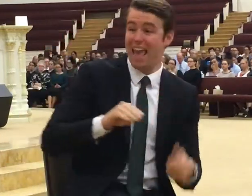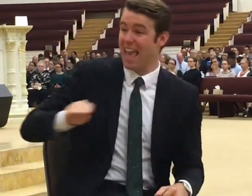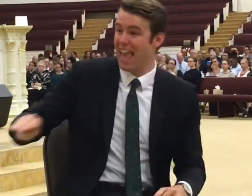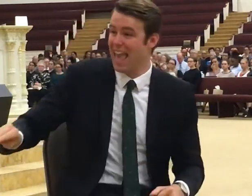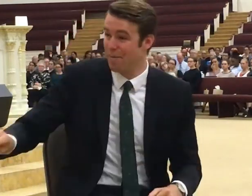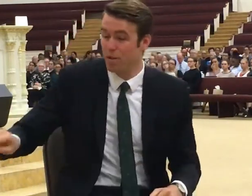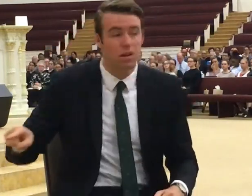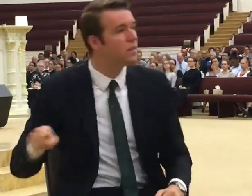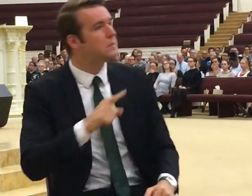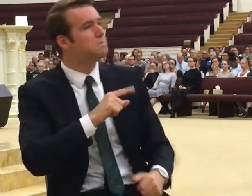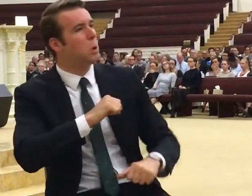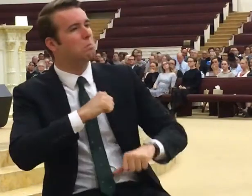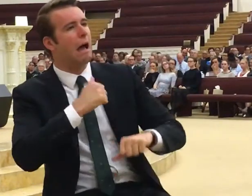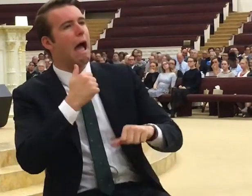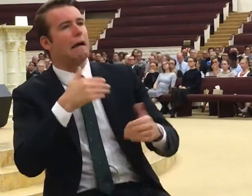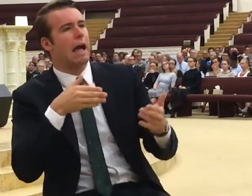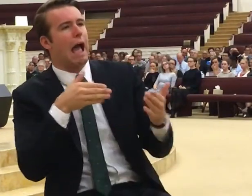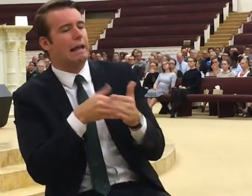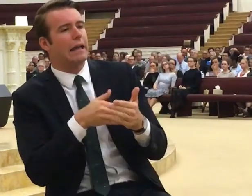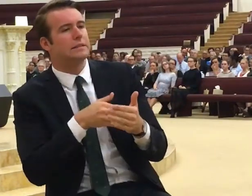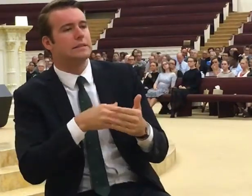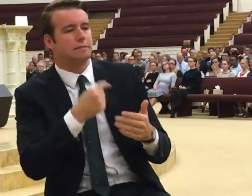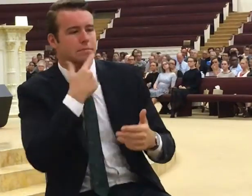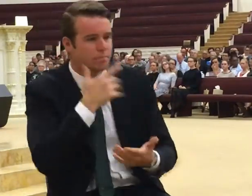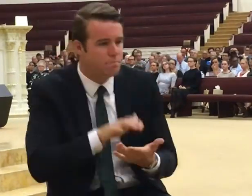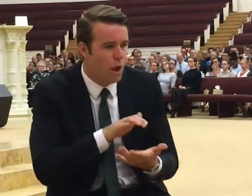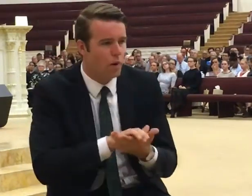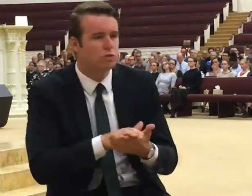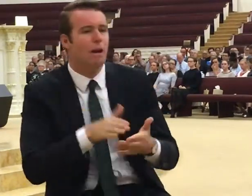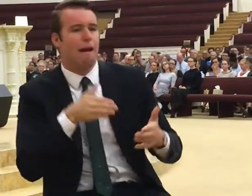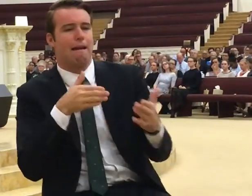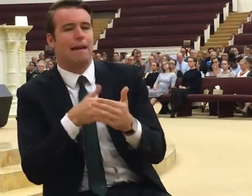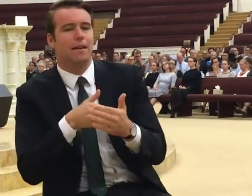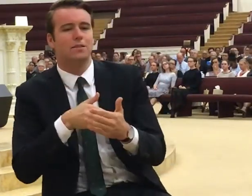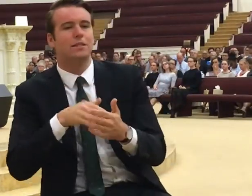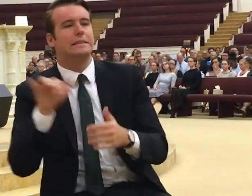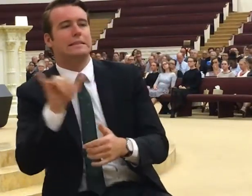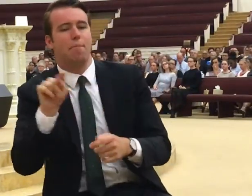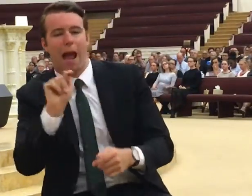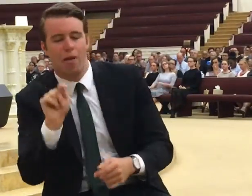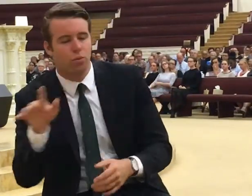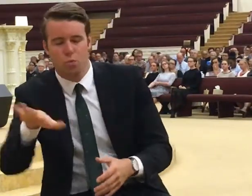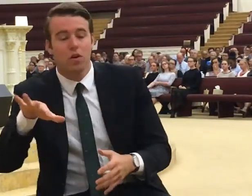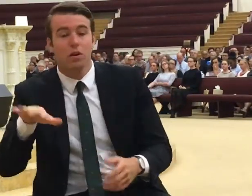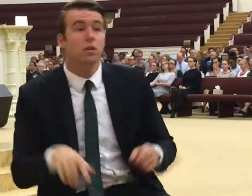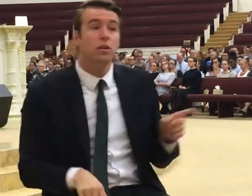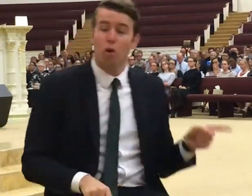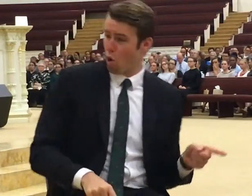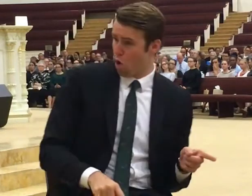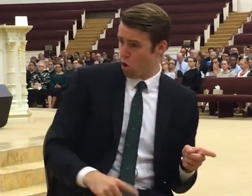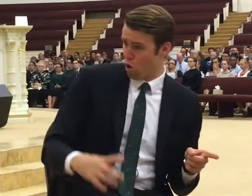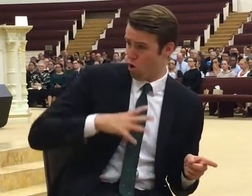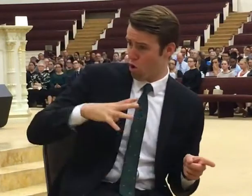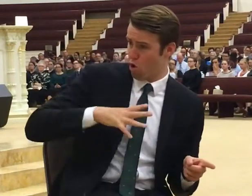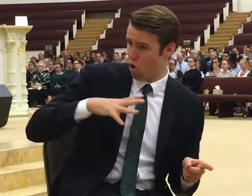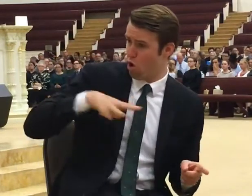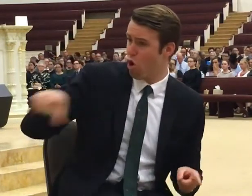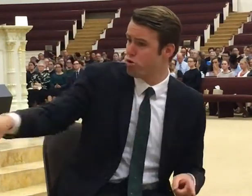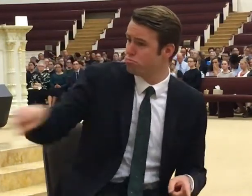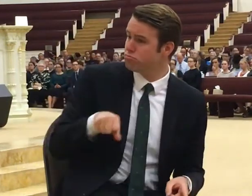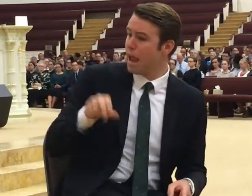social issue of human rights. So they withdrew the All-Star